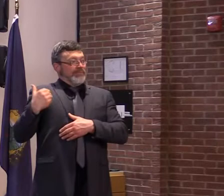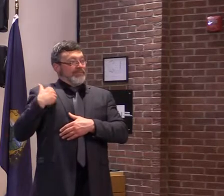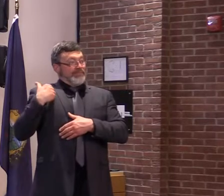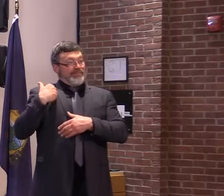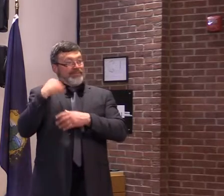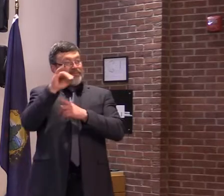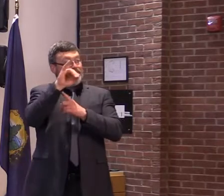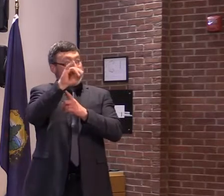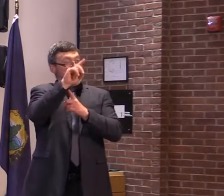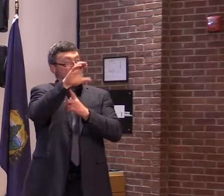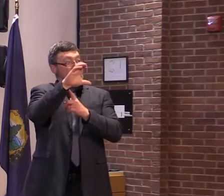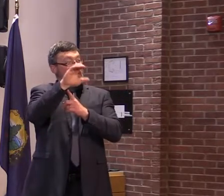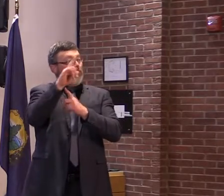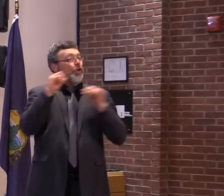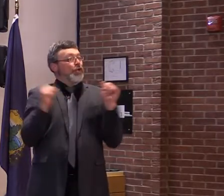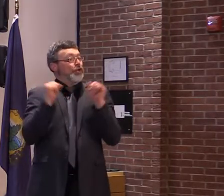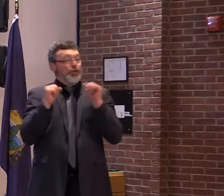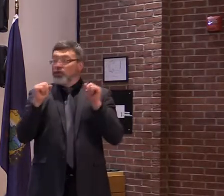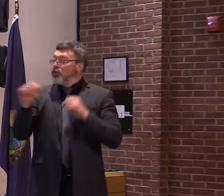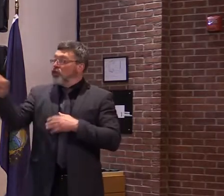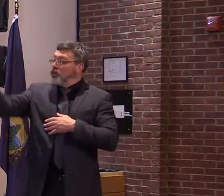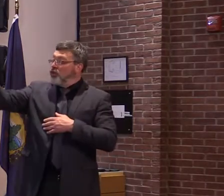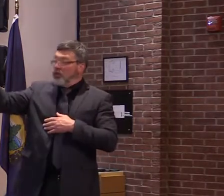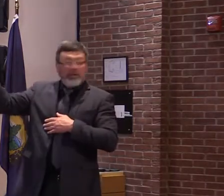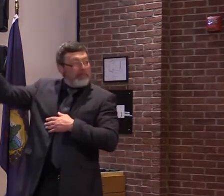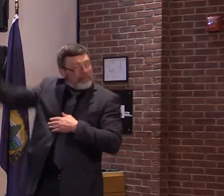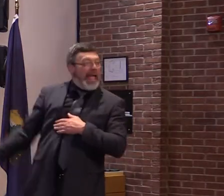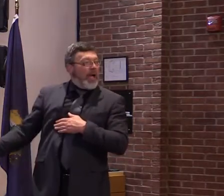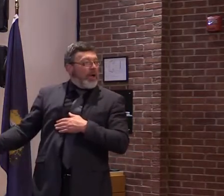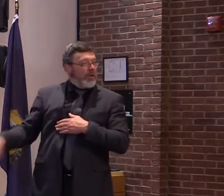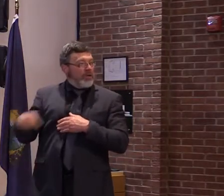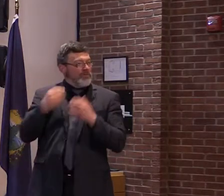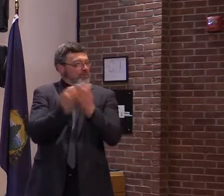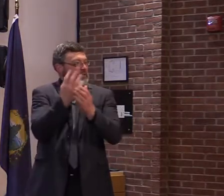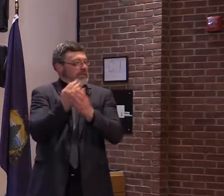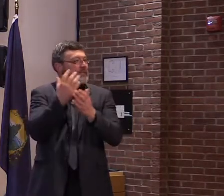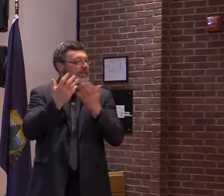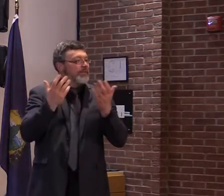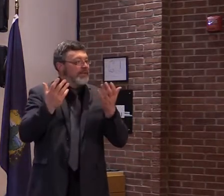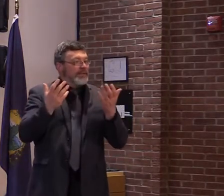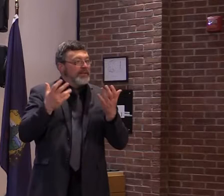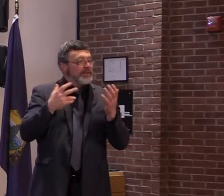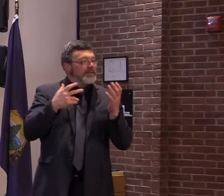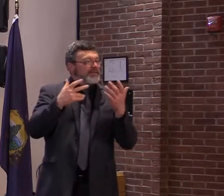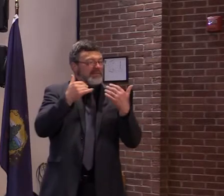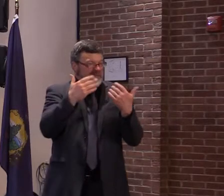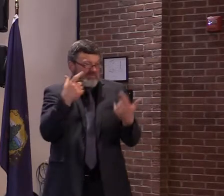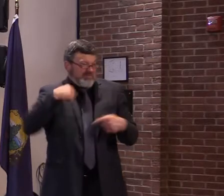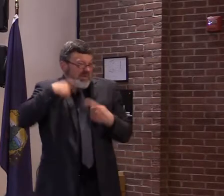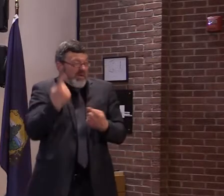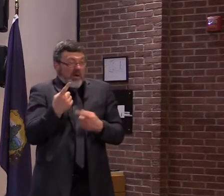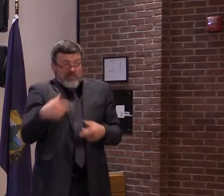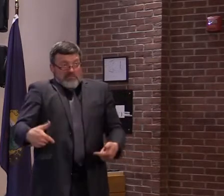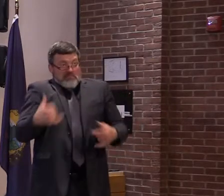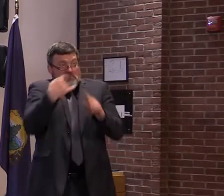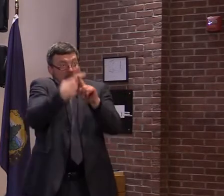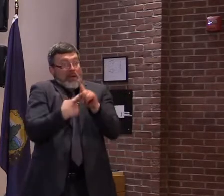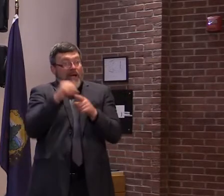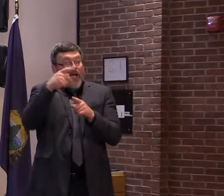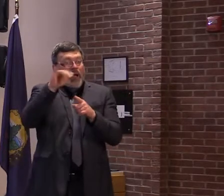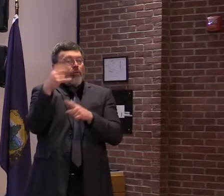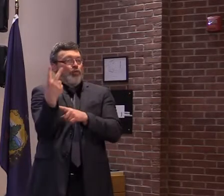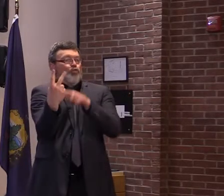have, in the first dozen days of the month here, 2 deaths in the month of April. We'll be